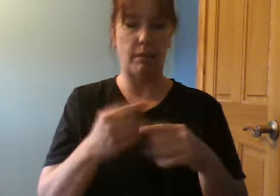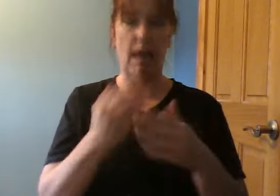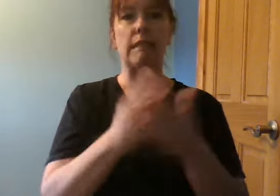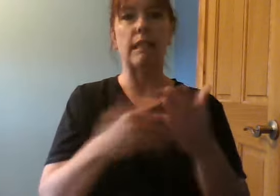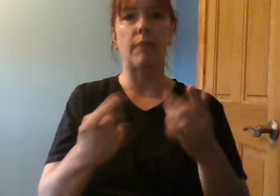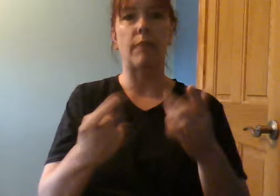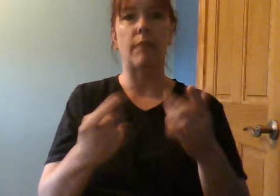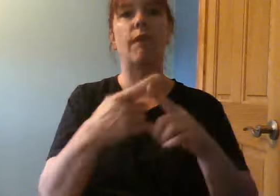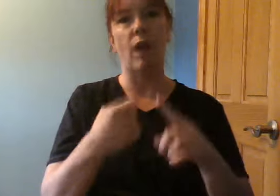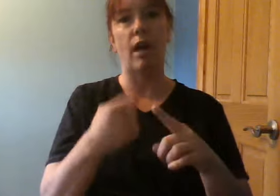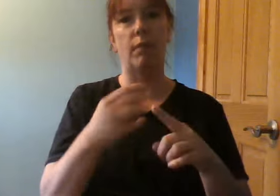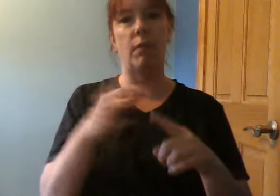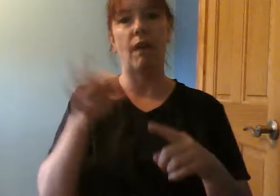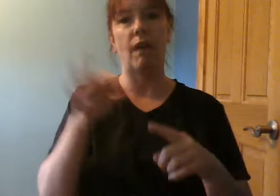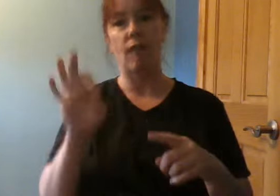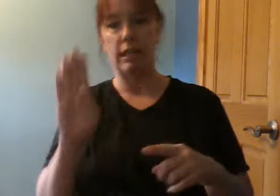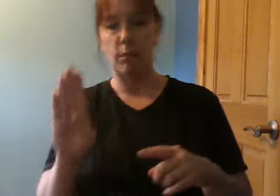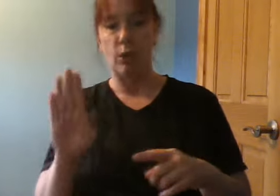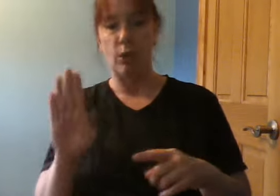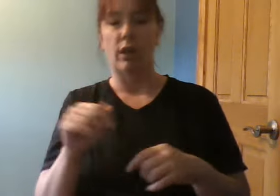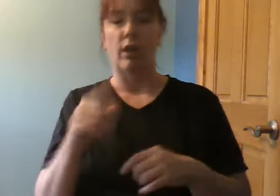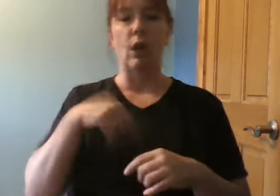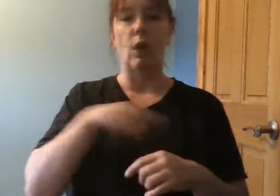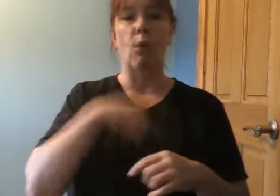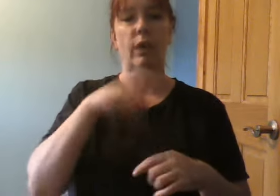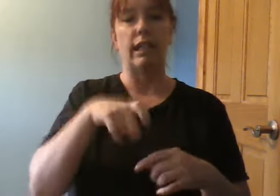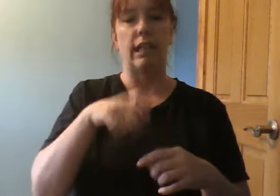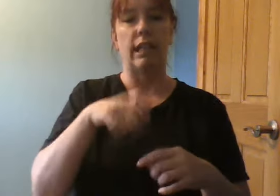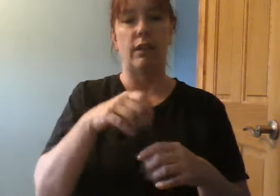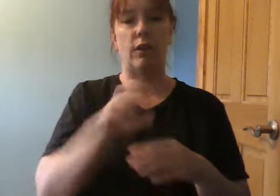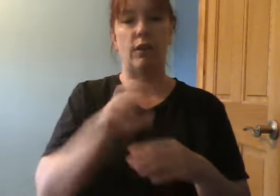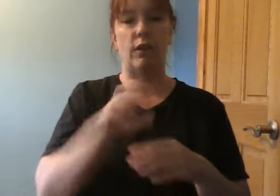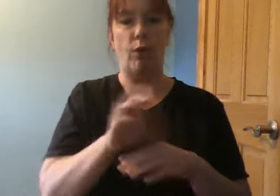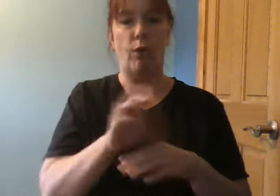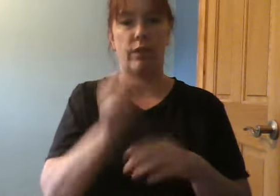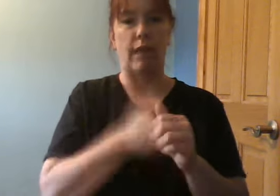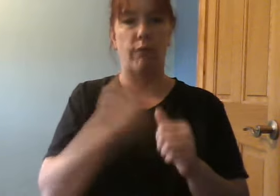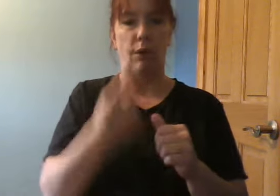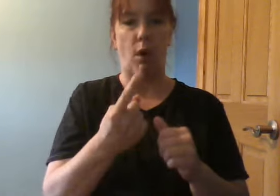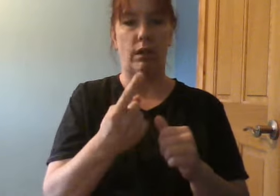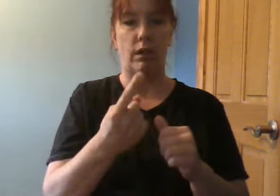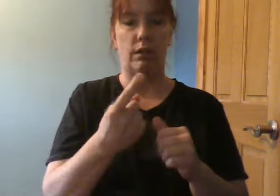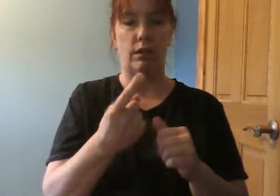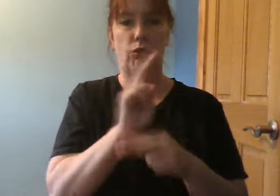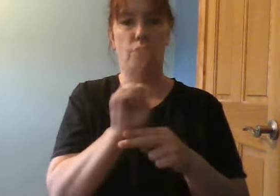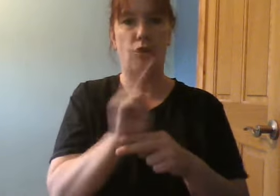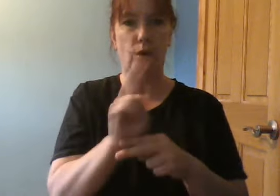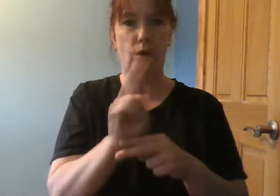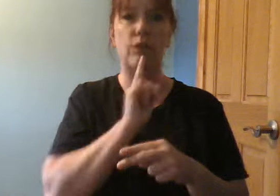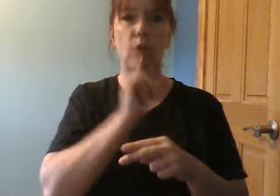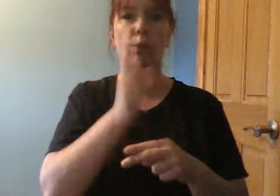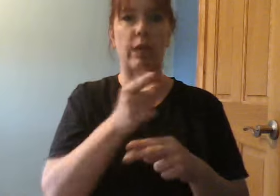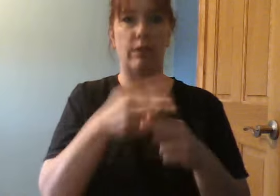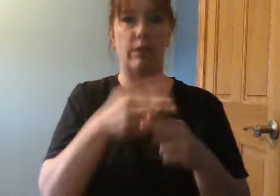Facebook saying, well, we need to make everybody use their real names, and then that's basically all the problems solved. And that's so wrong. That's such